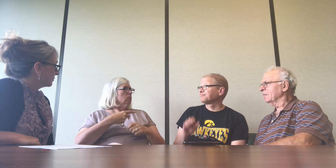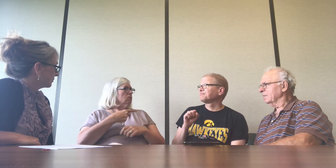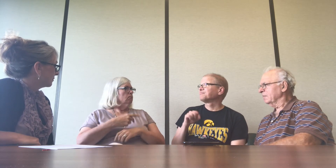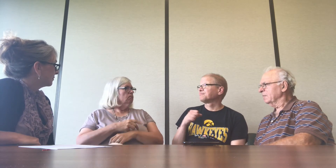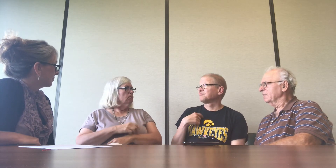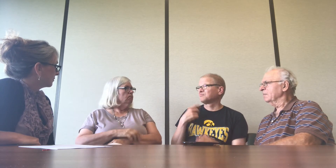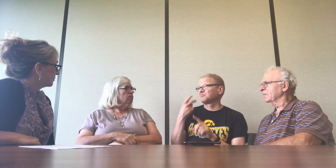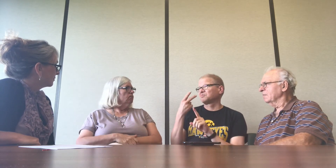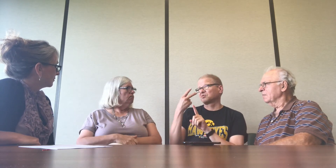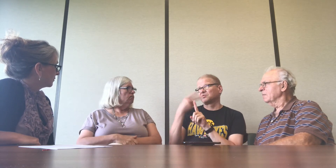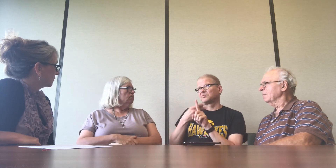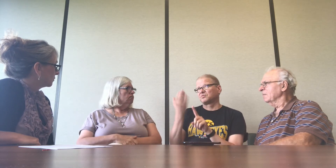it seems to have really helped.